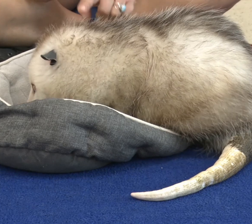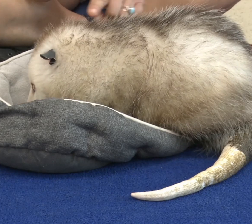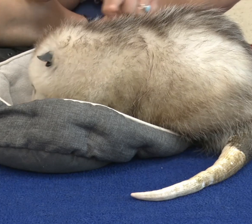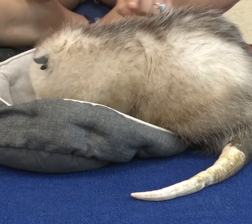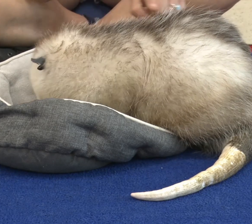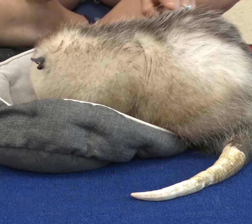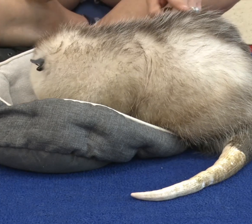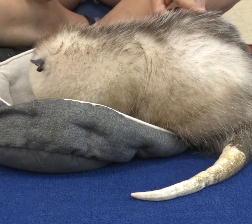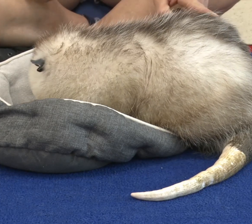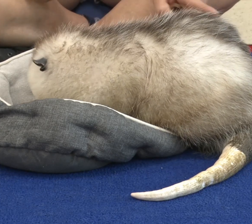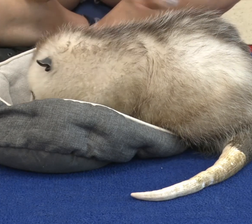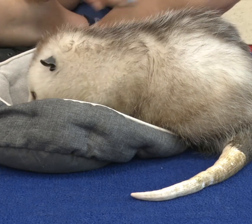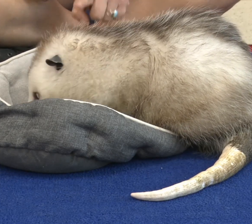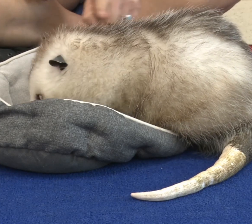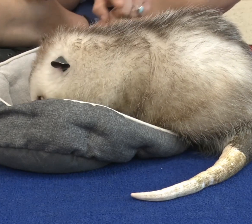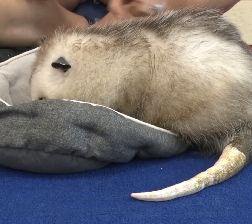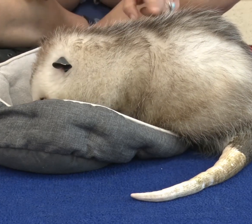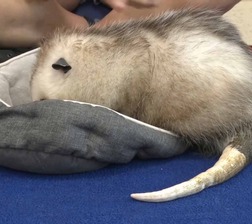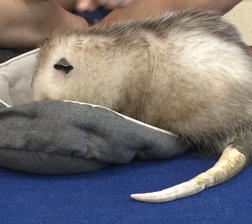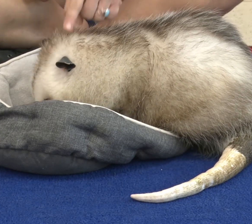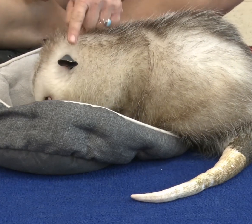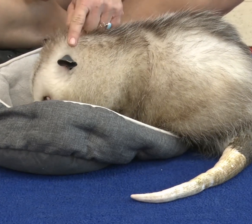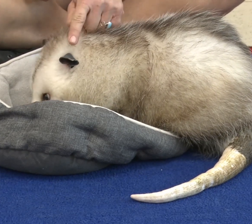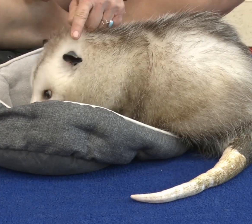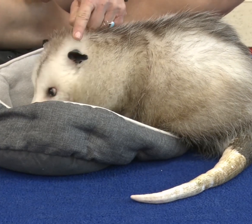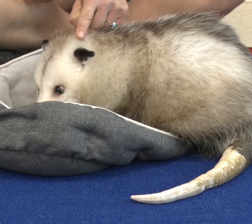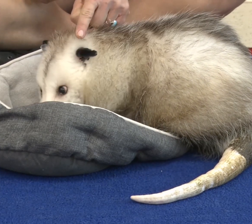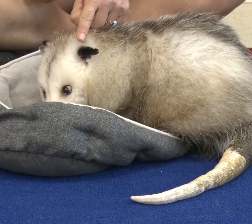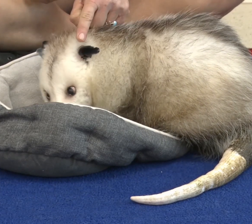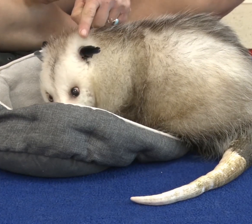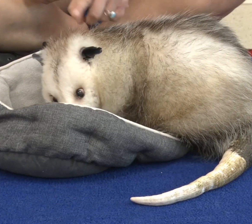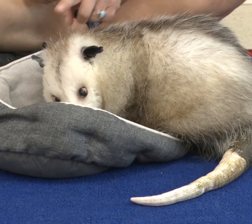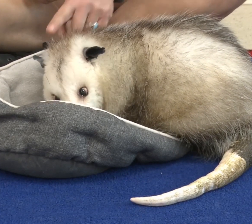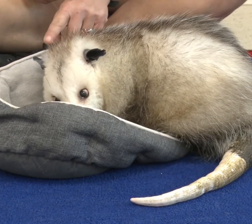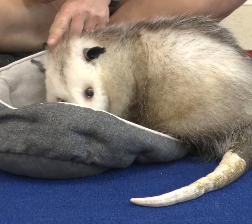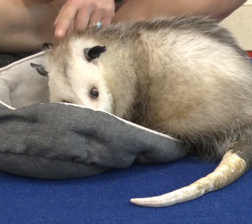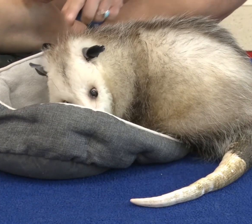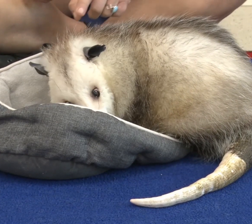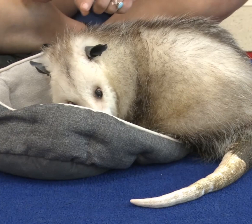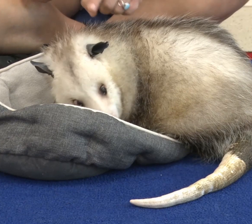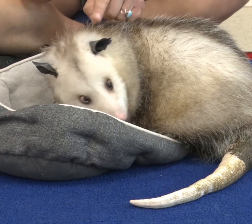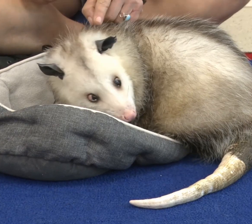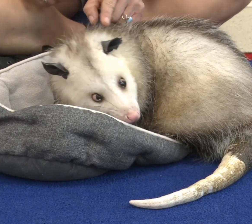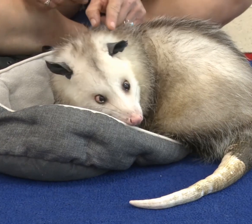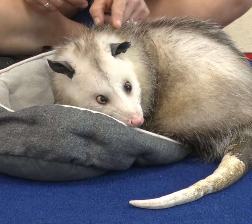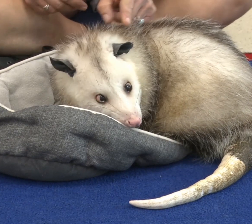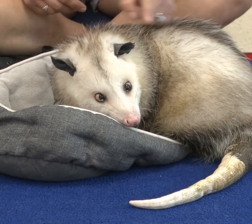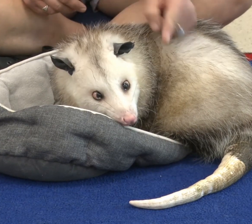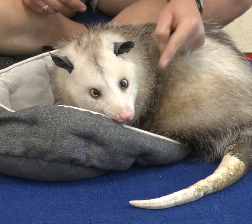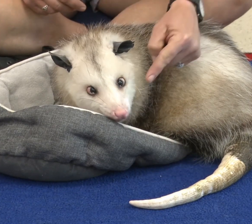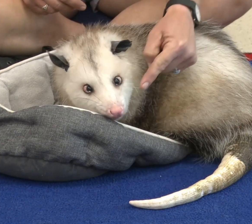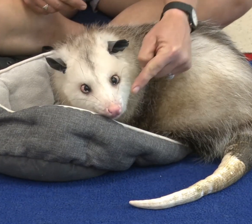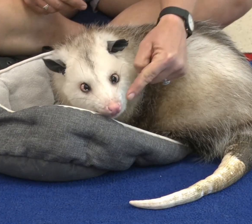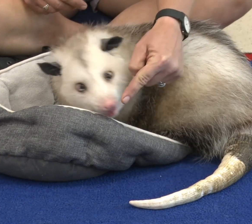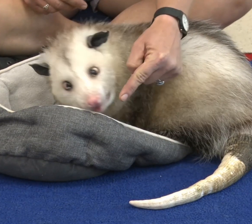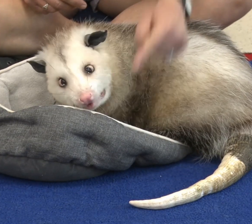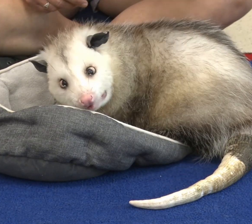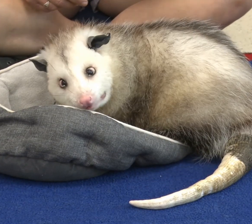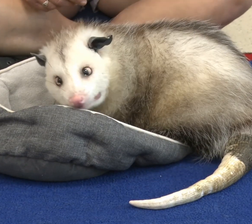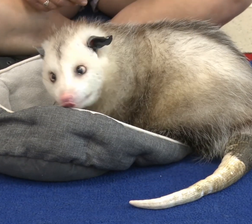what rhymes with opossum? Awesome. She's sniffing using